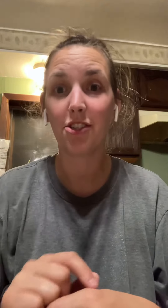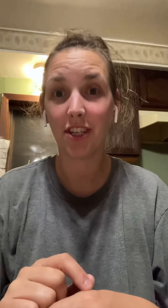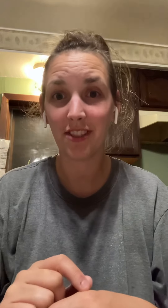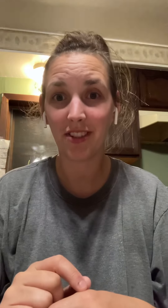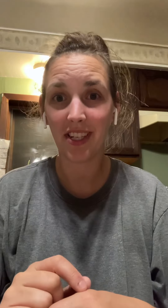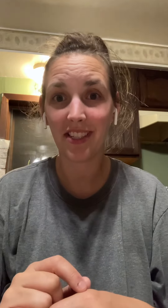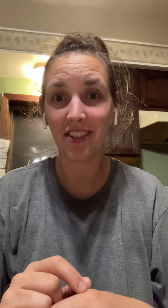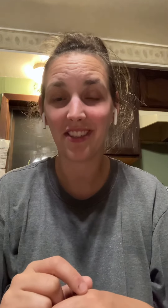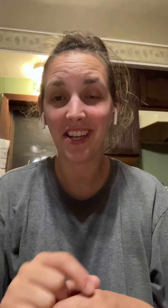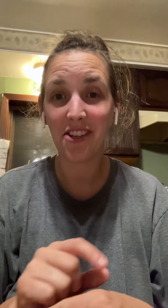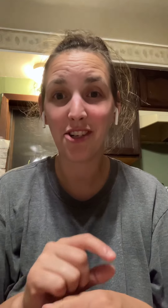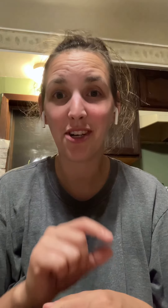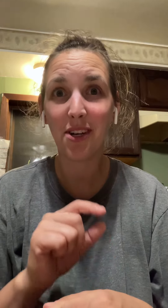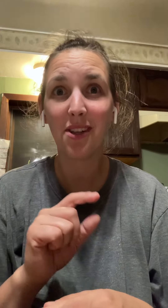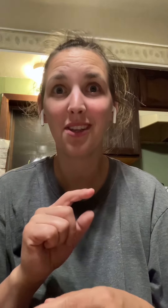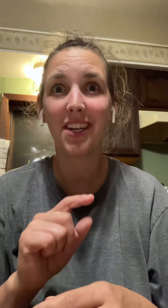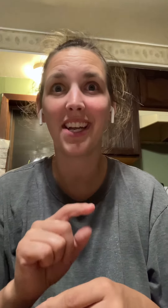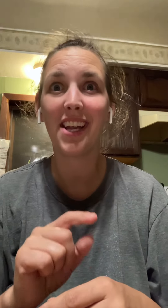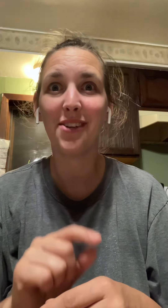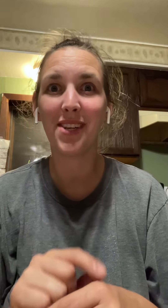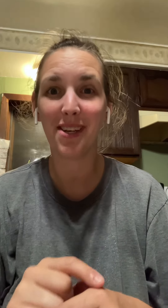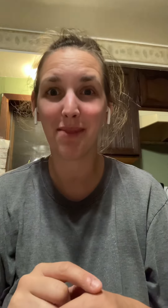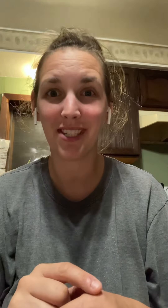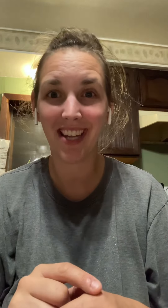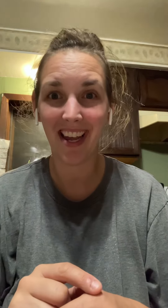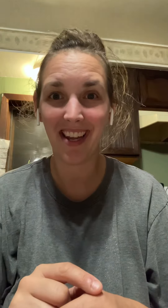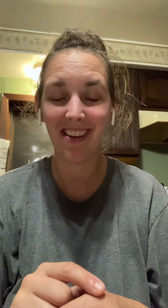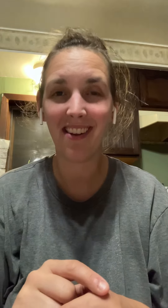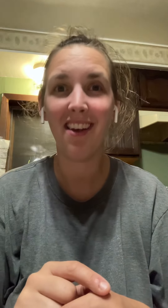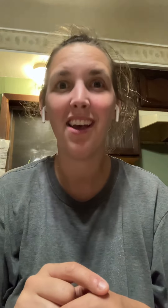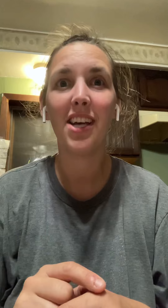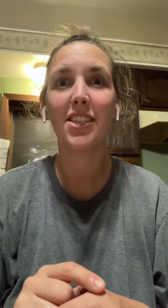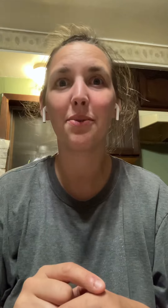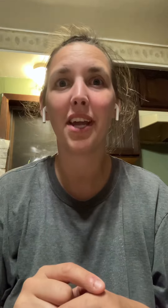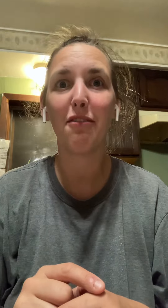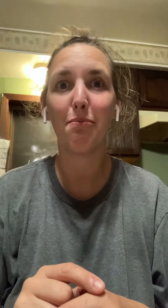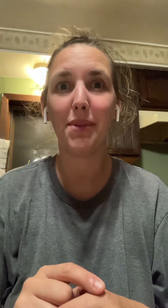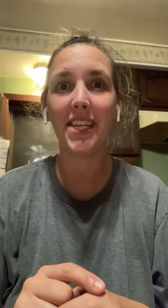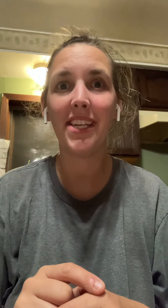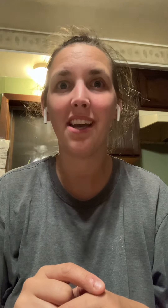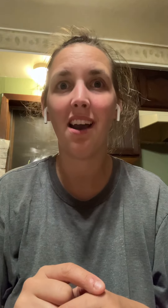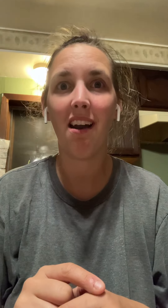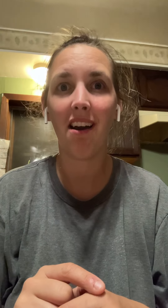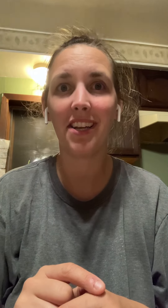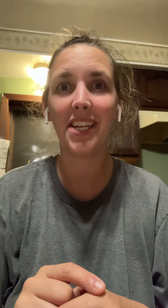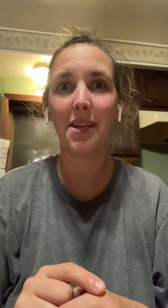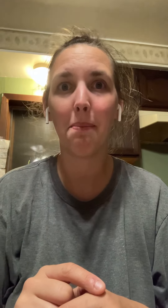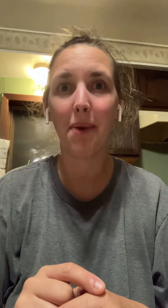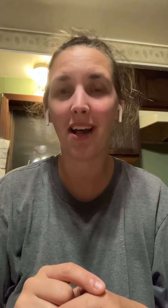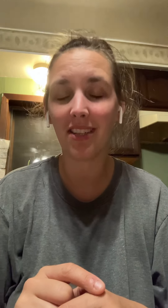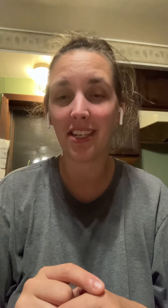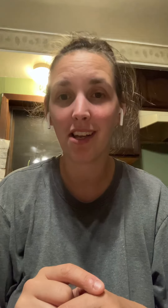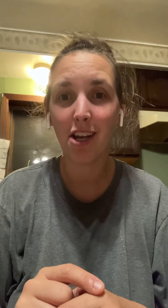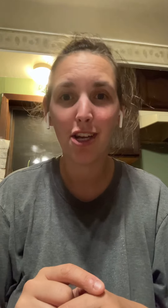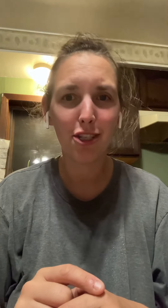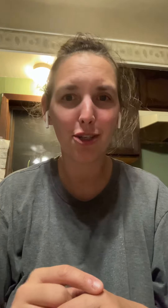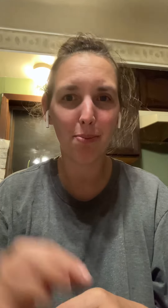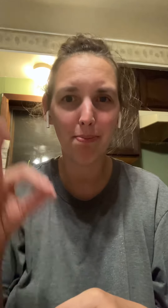Gentle Classical Nature, looking at unit number 10. So we have bee, honey, pollen. So